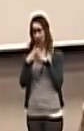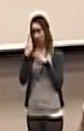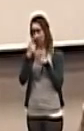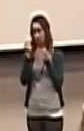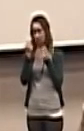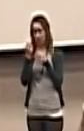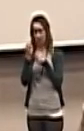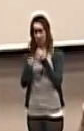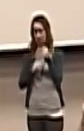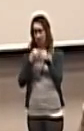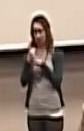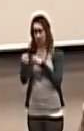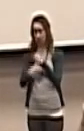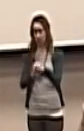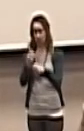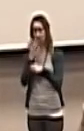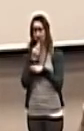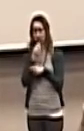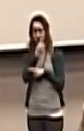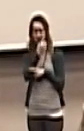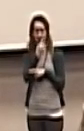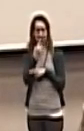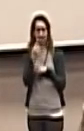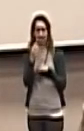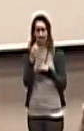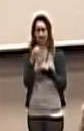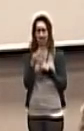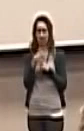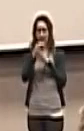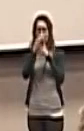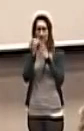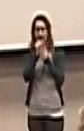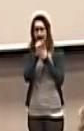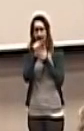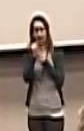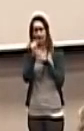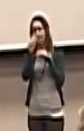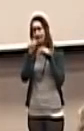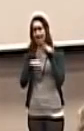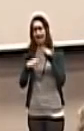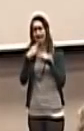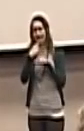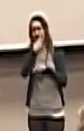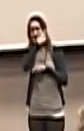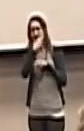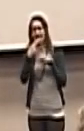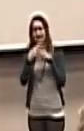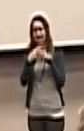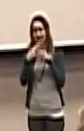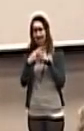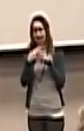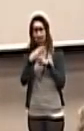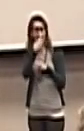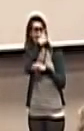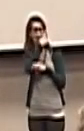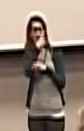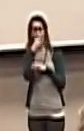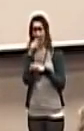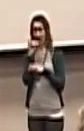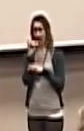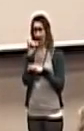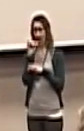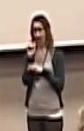the Jews was considered too sacred to even mention. Yahweh, the I Am, was